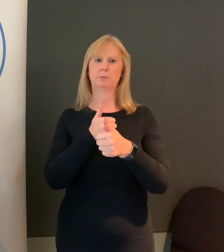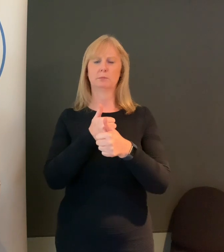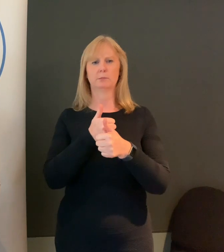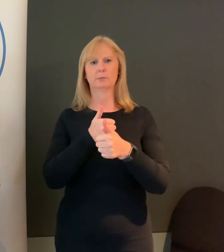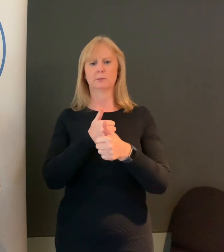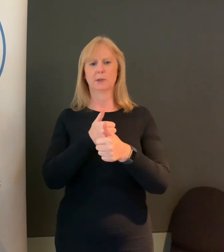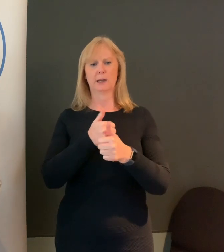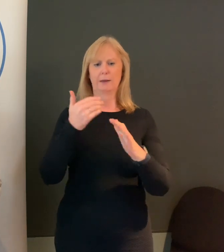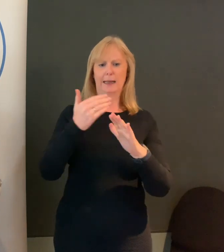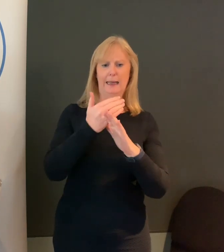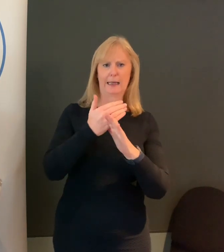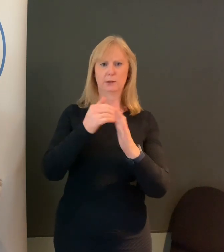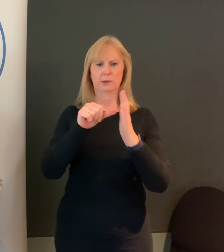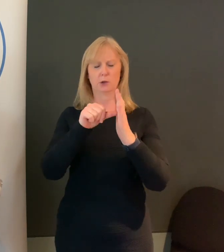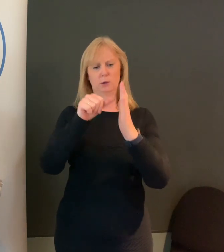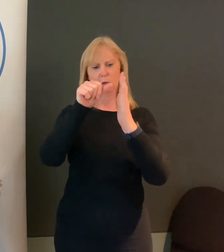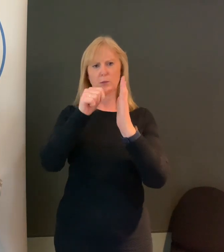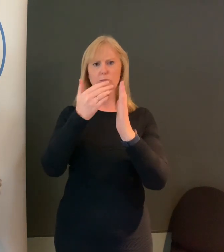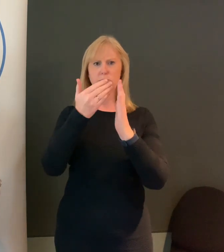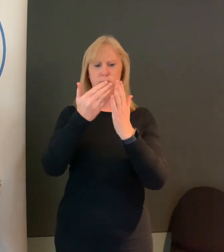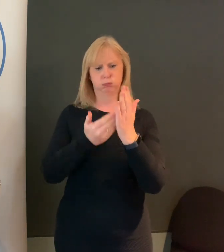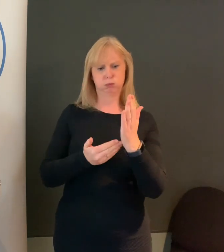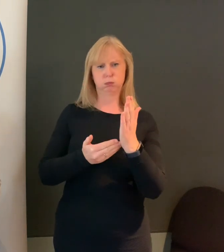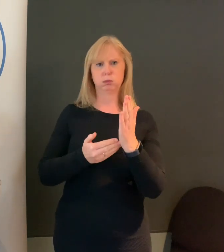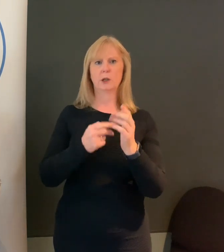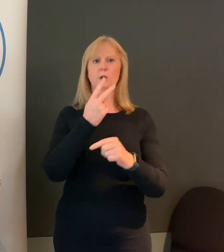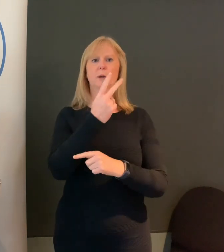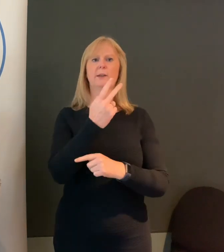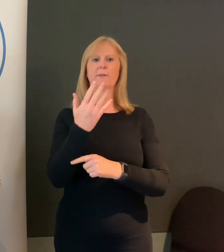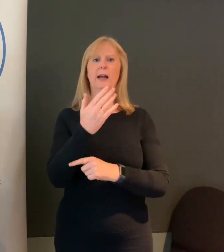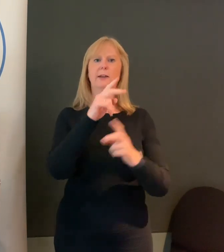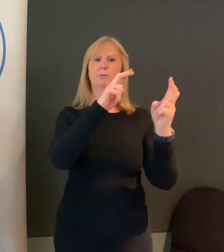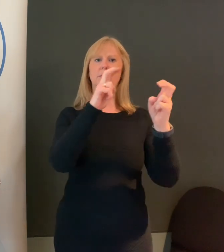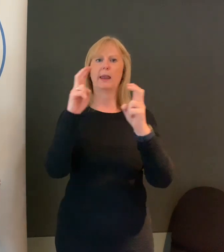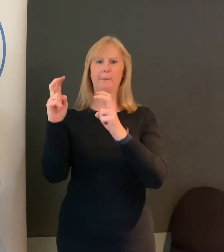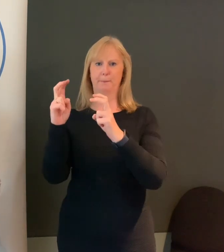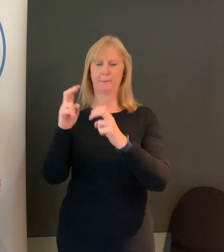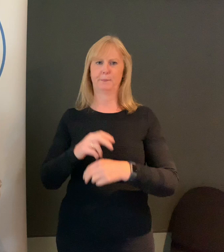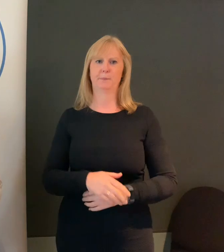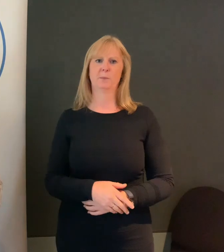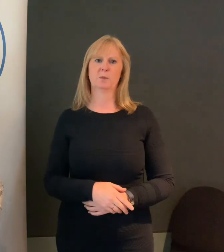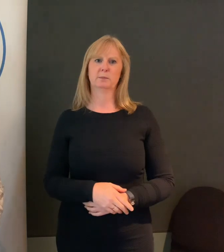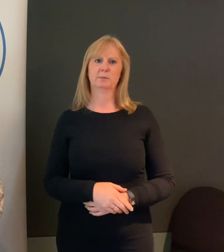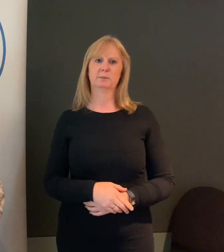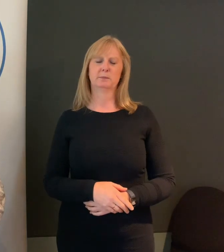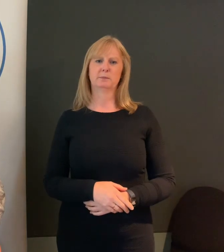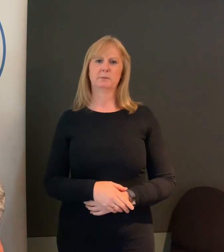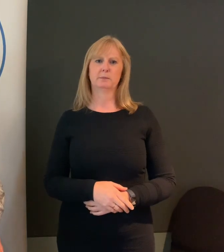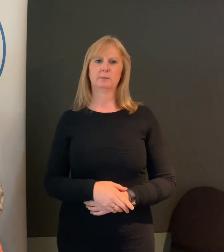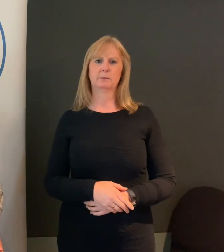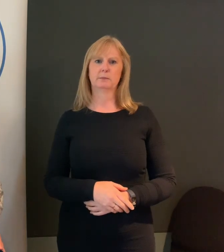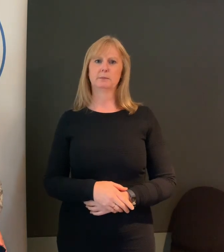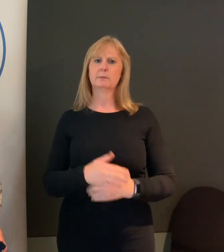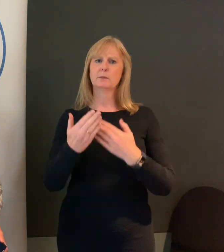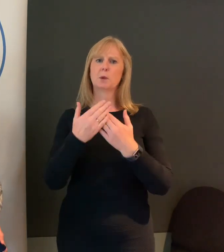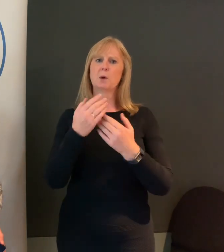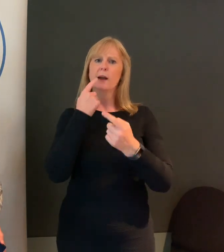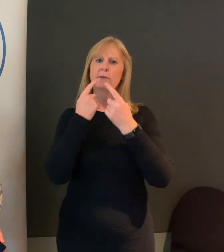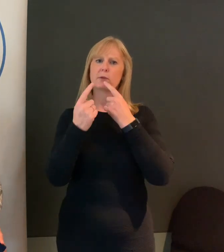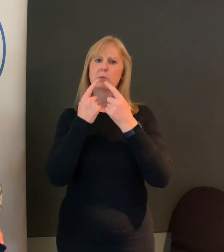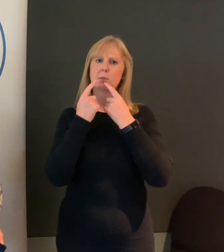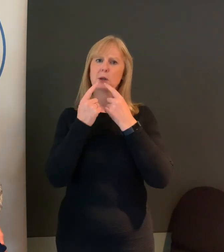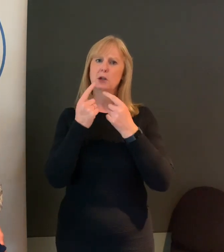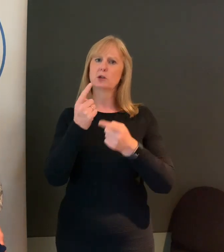issues and actions that have been identified across 25 key themes. You can find out more about